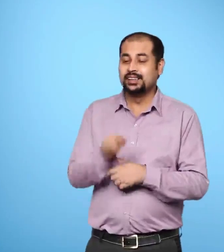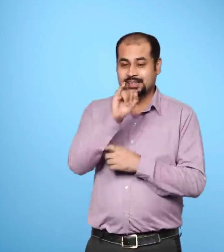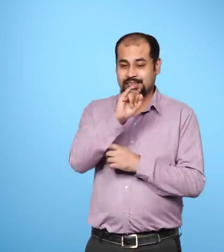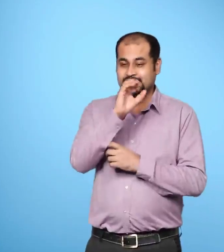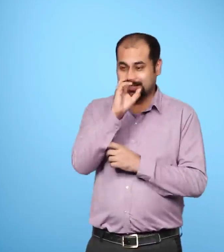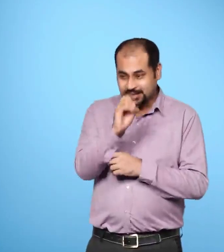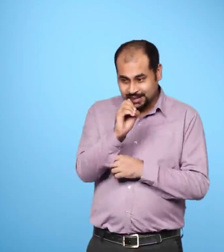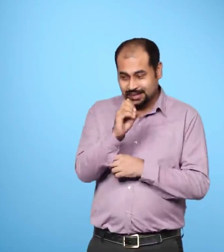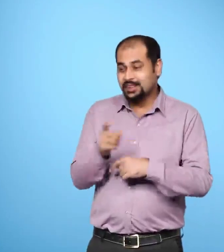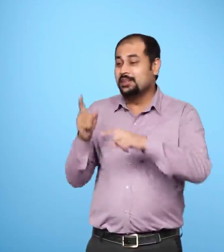60 plus 4.